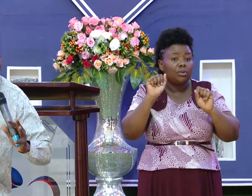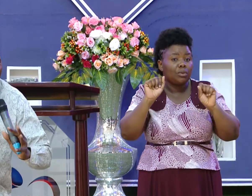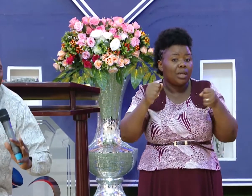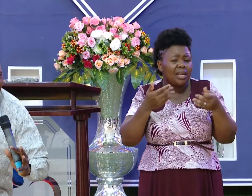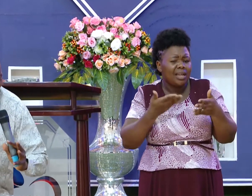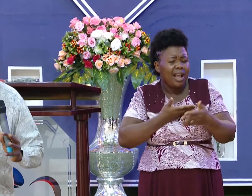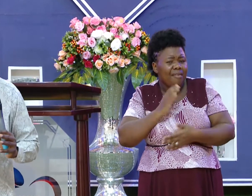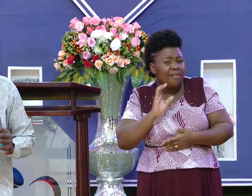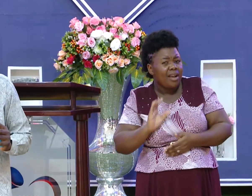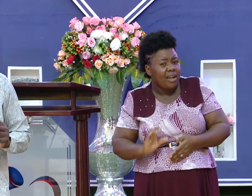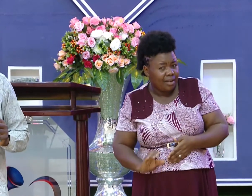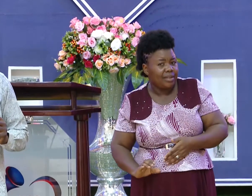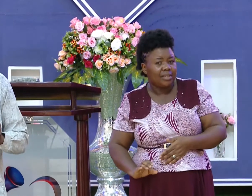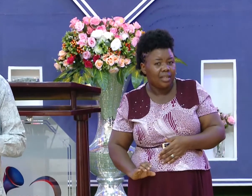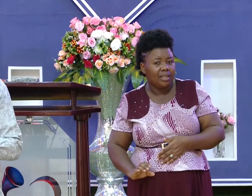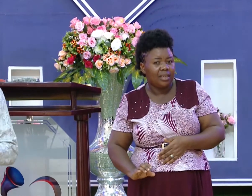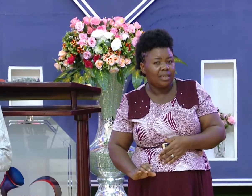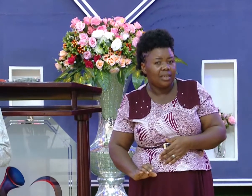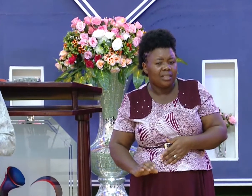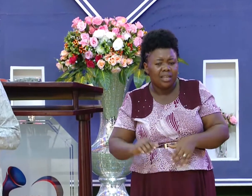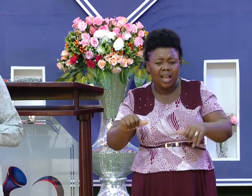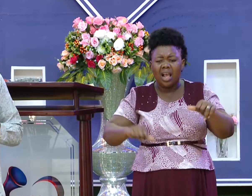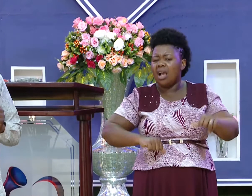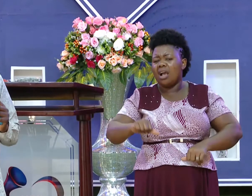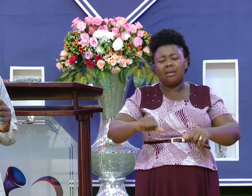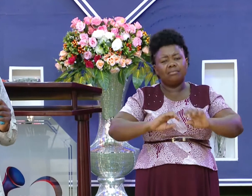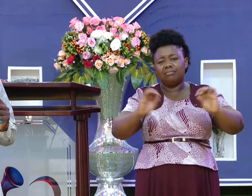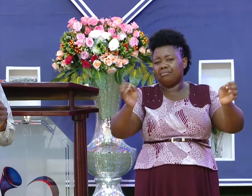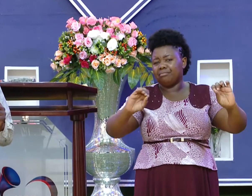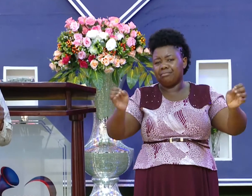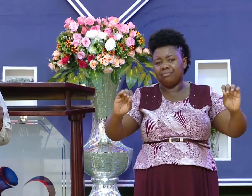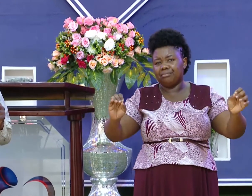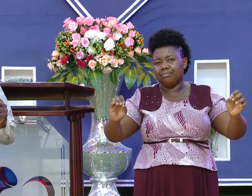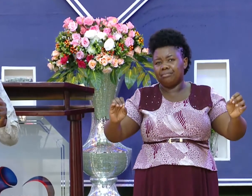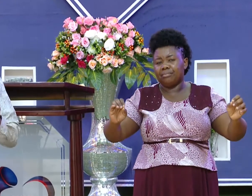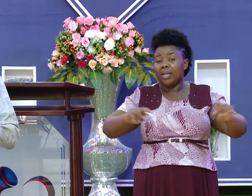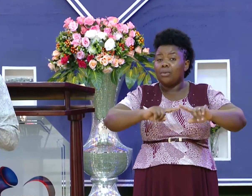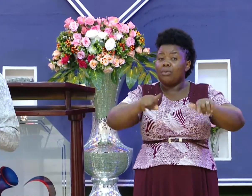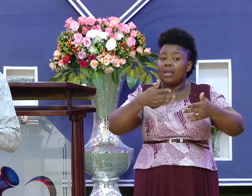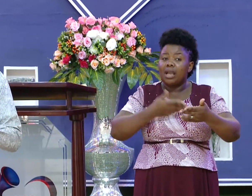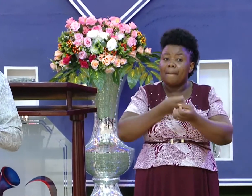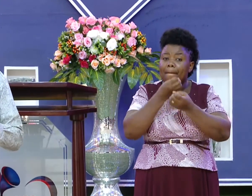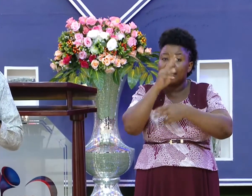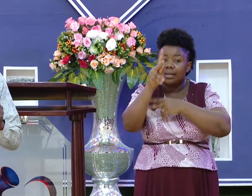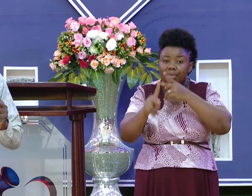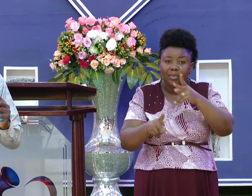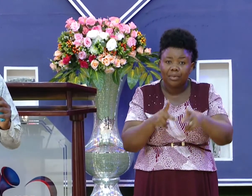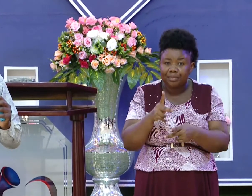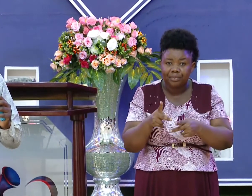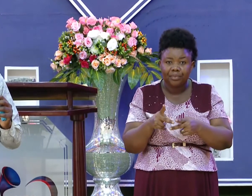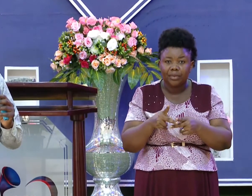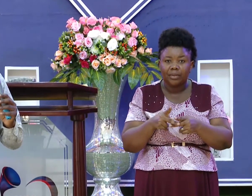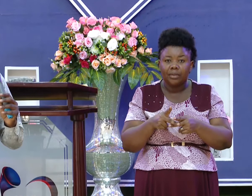money, you can have a character that does not brag on the poor. We have many